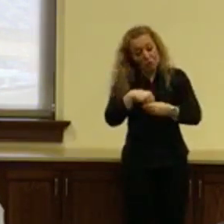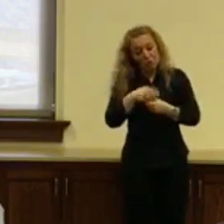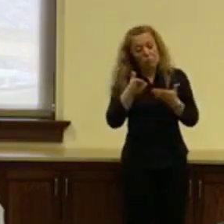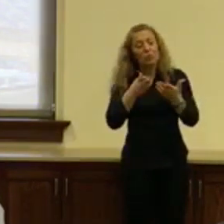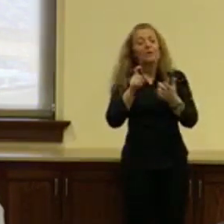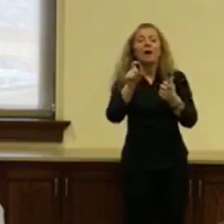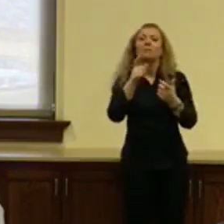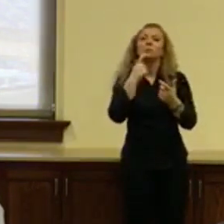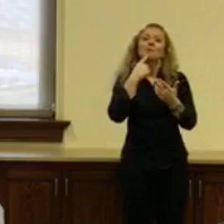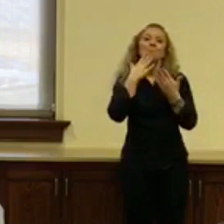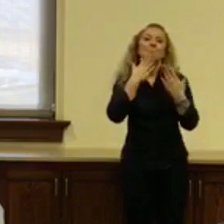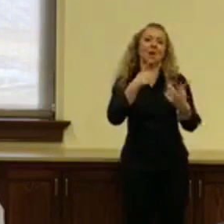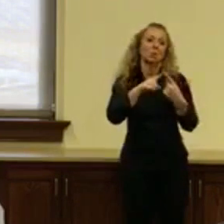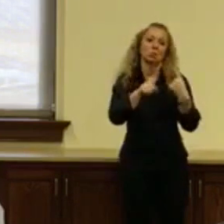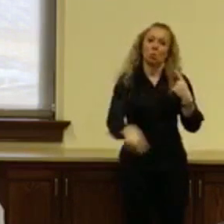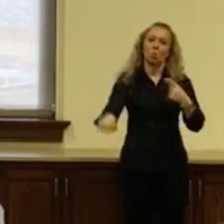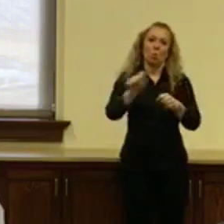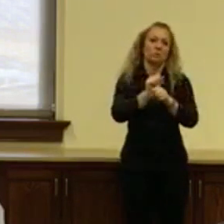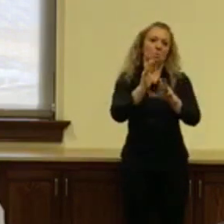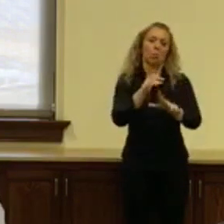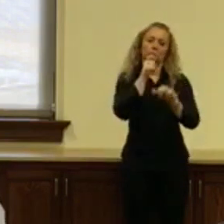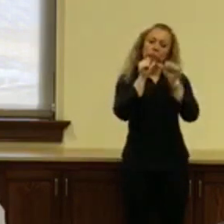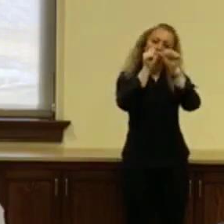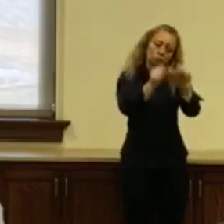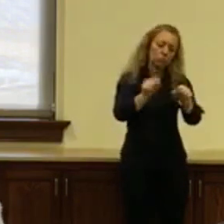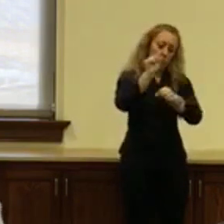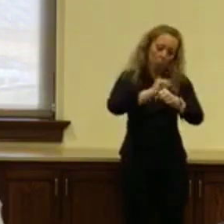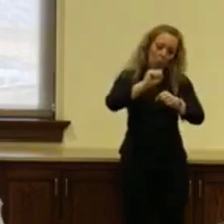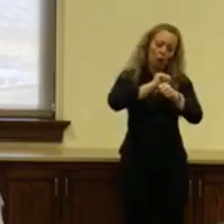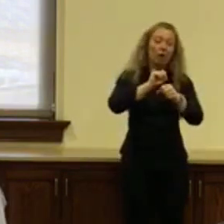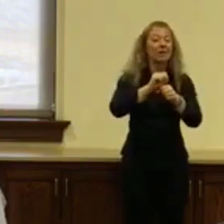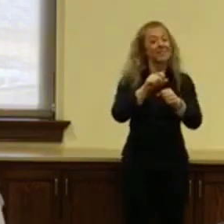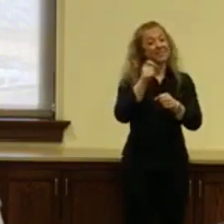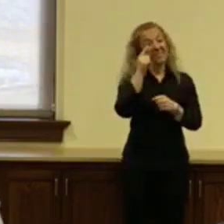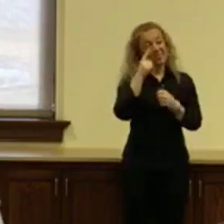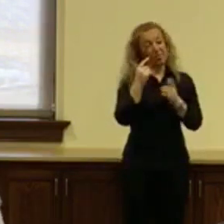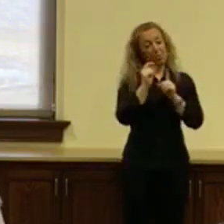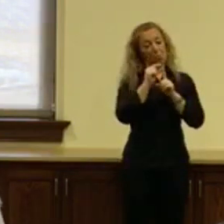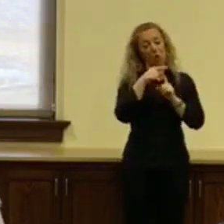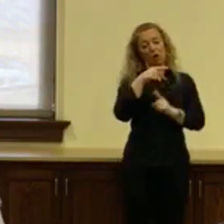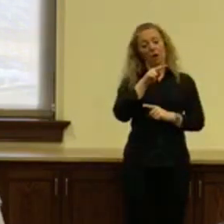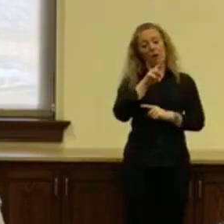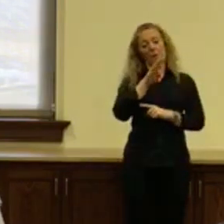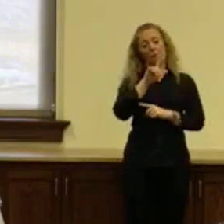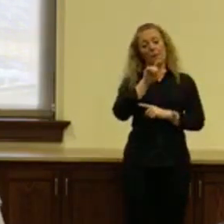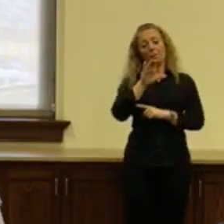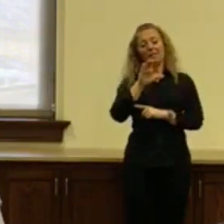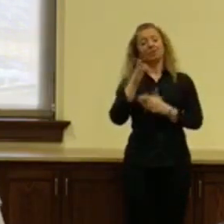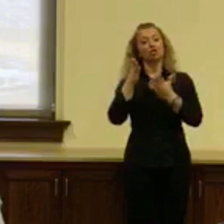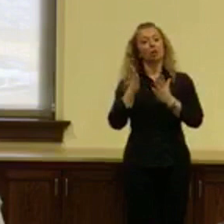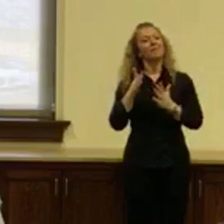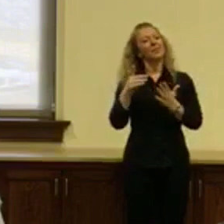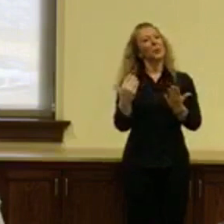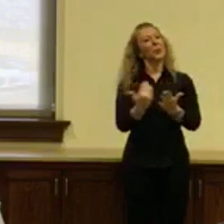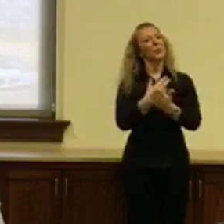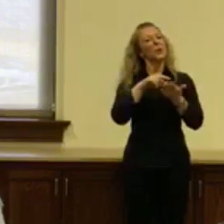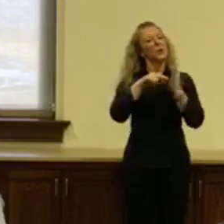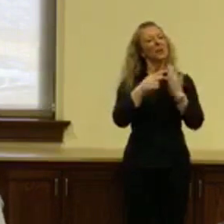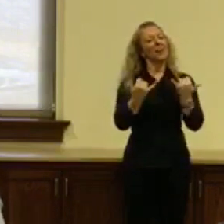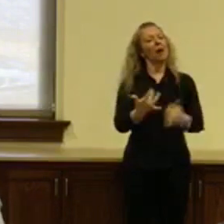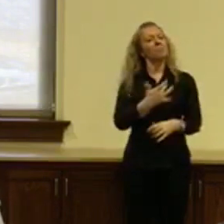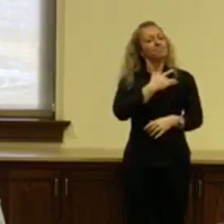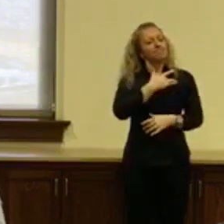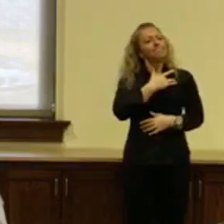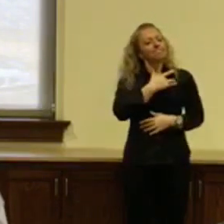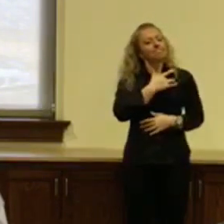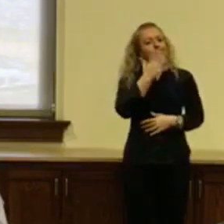to thank every one of those employees who continue to work and give new meaning to the word public servant. And I also want to